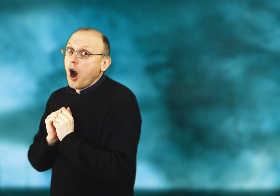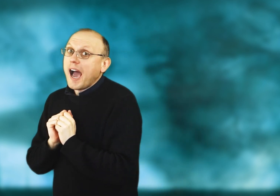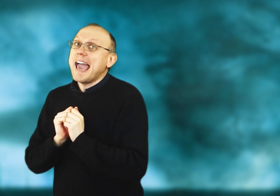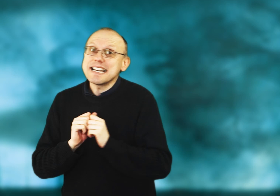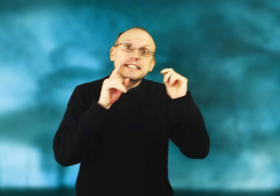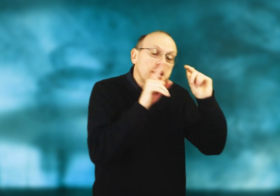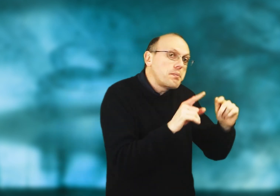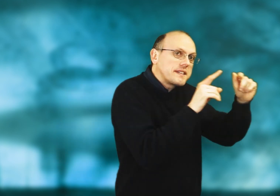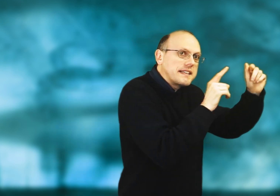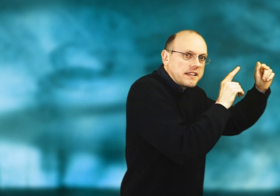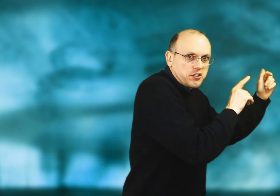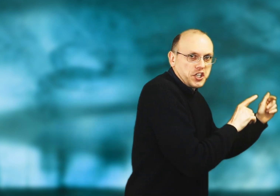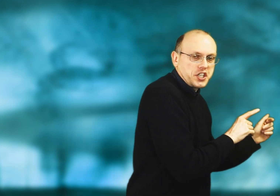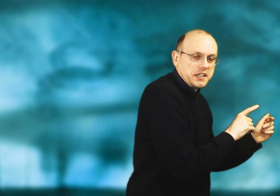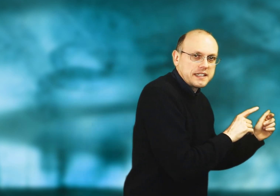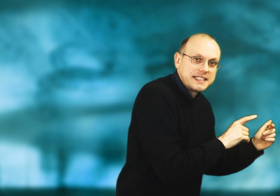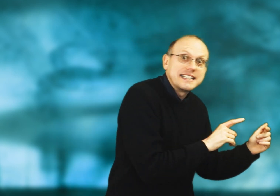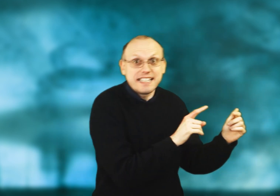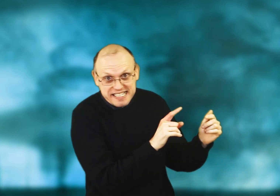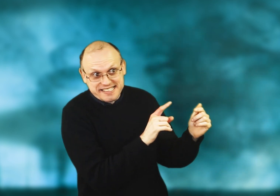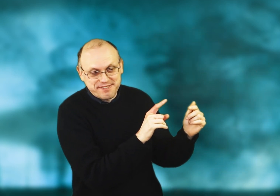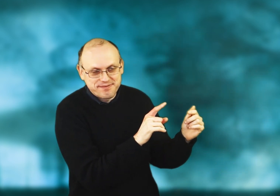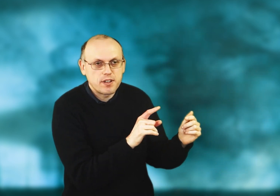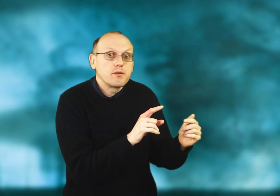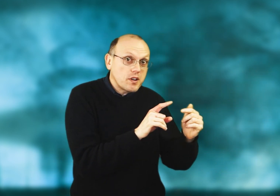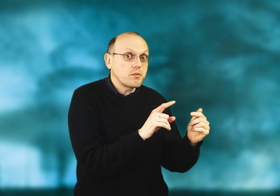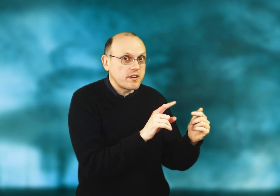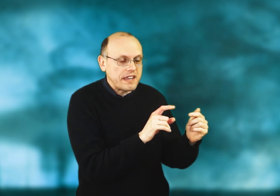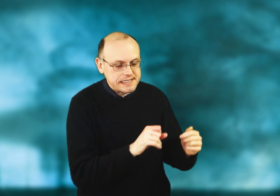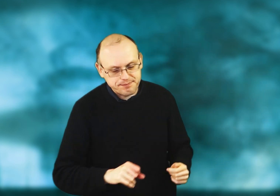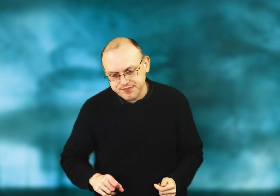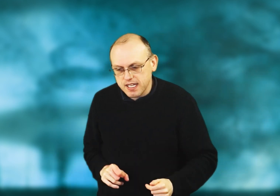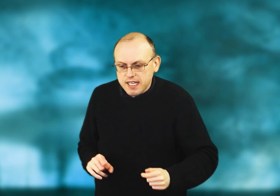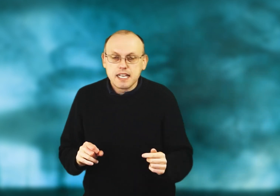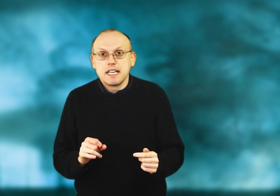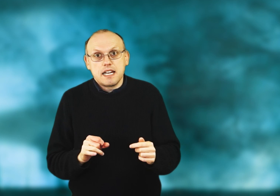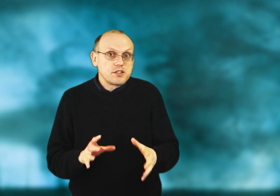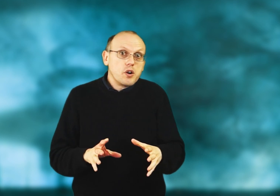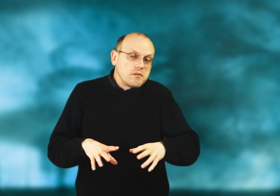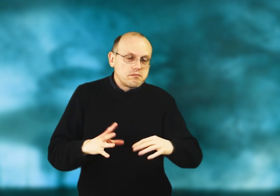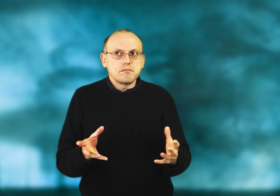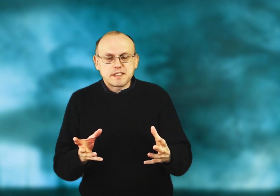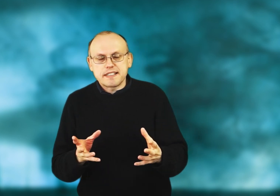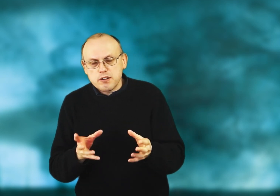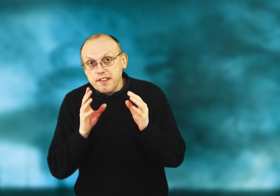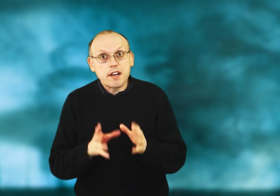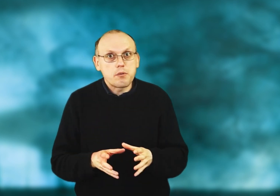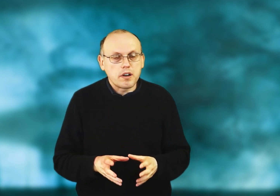a subordinating conjunction. Yes, we've got one of these. So, as far as I know, the only one. It could